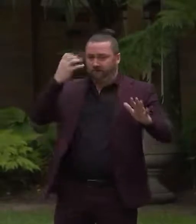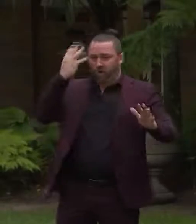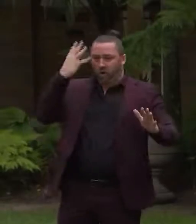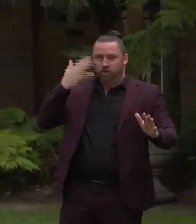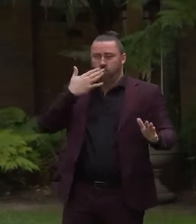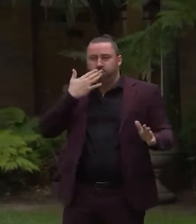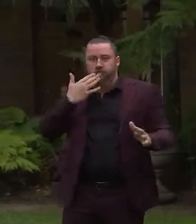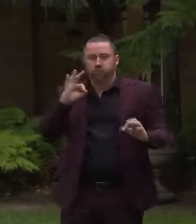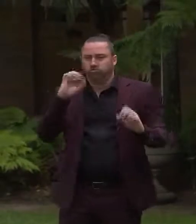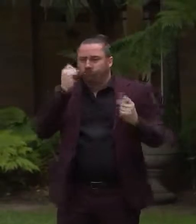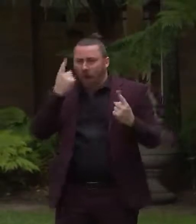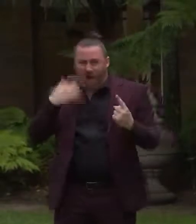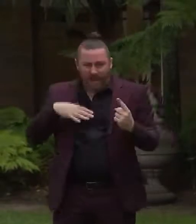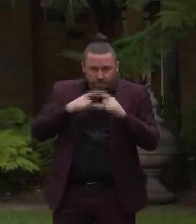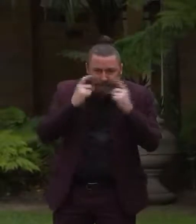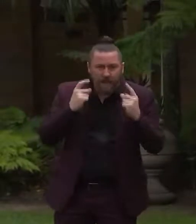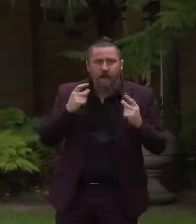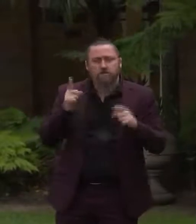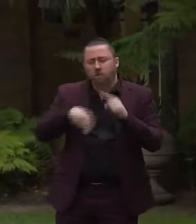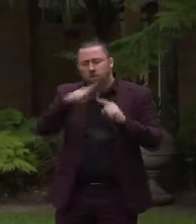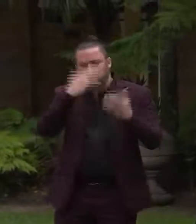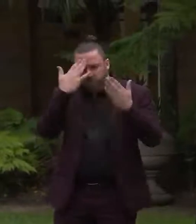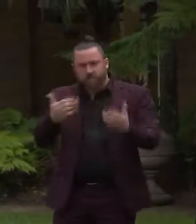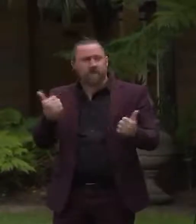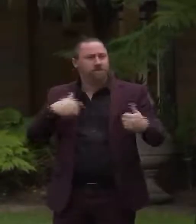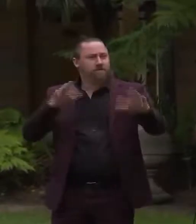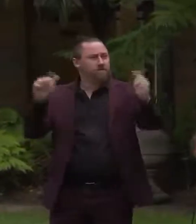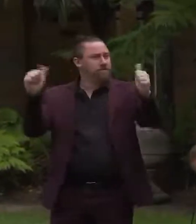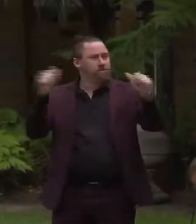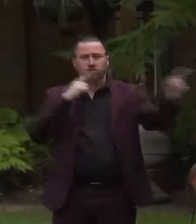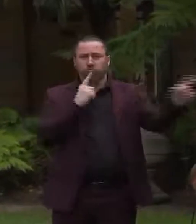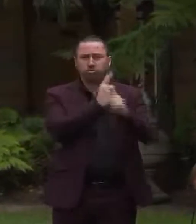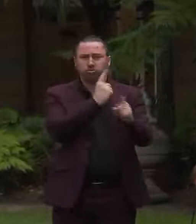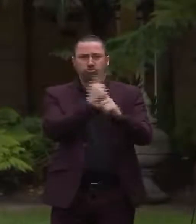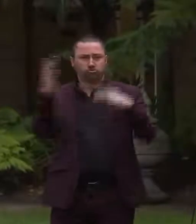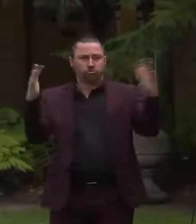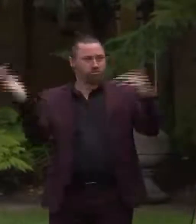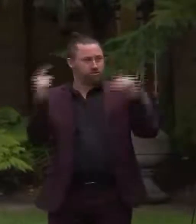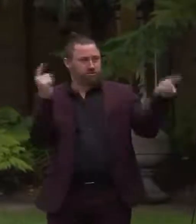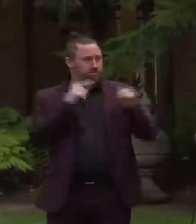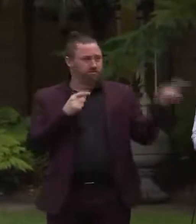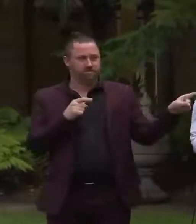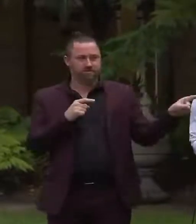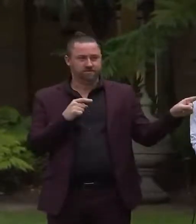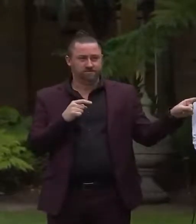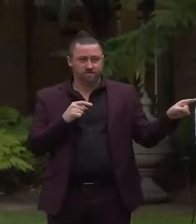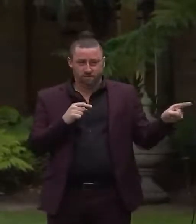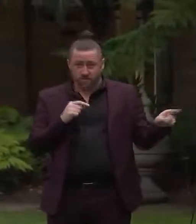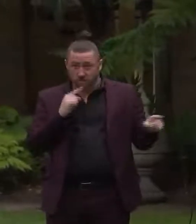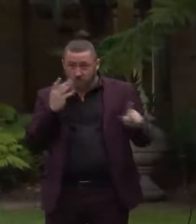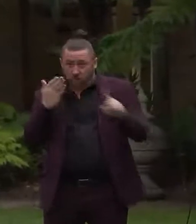what's required of them, are very cooperative. Thank you. Last question for